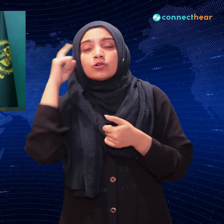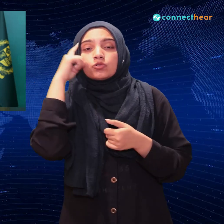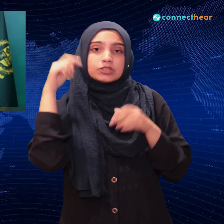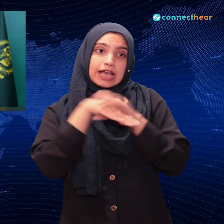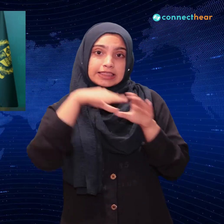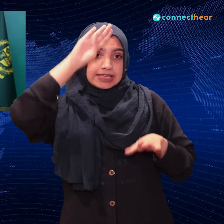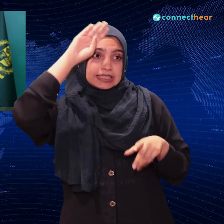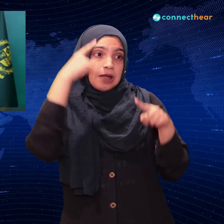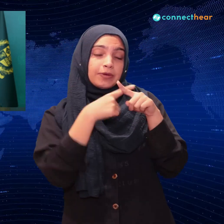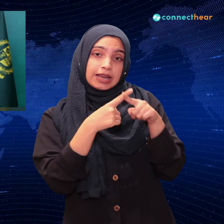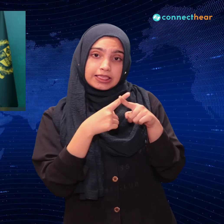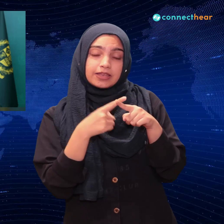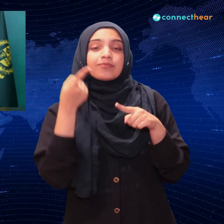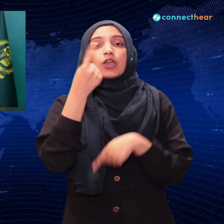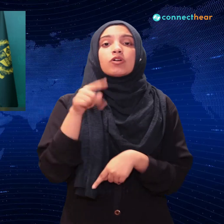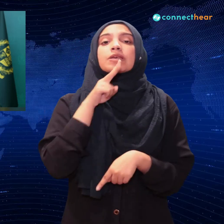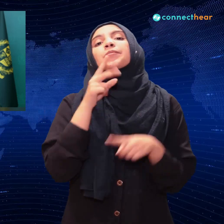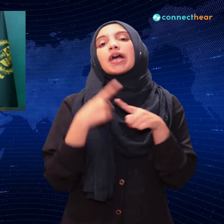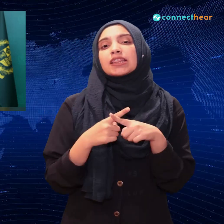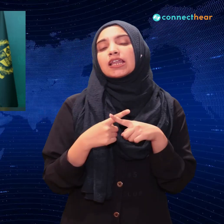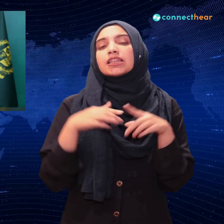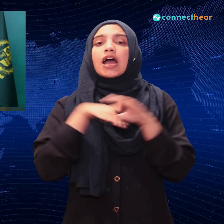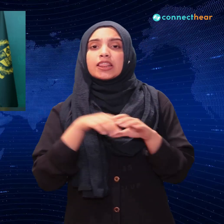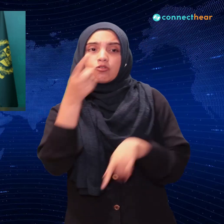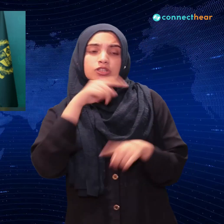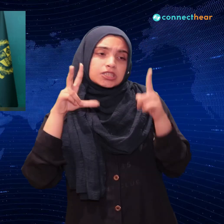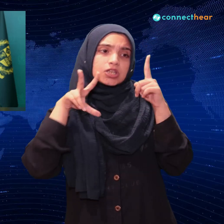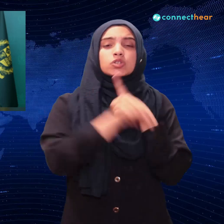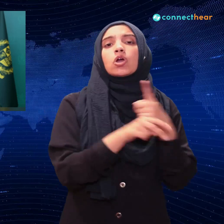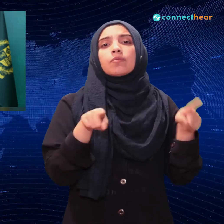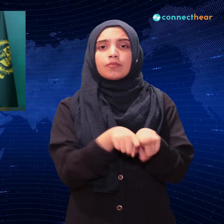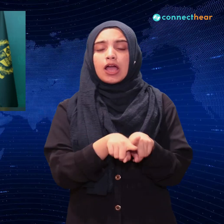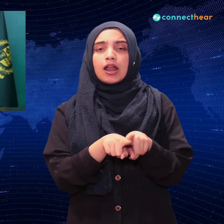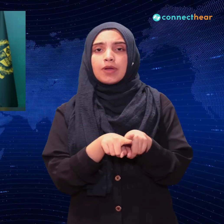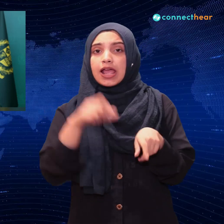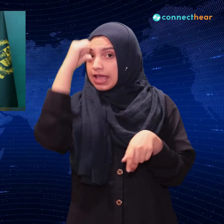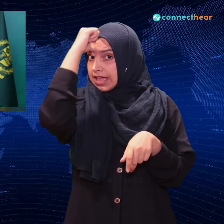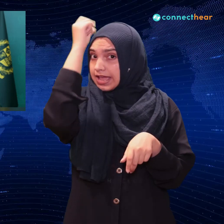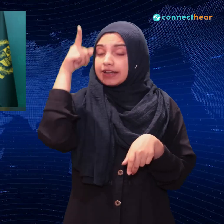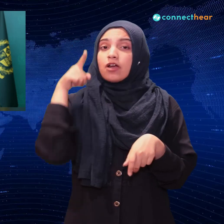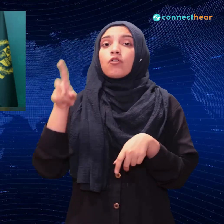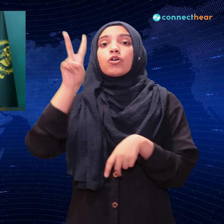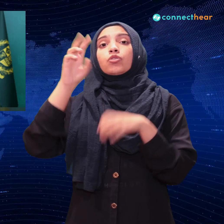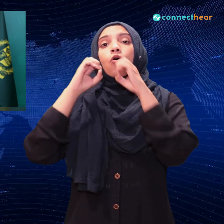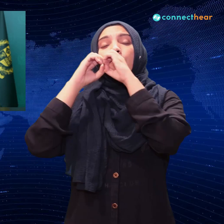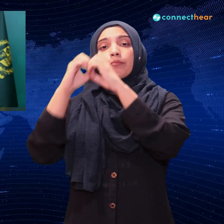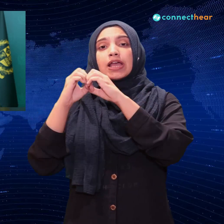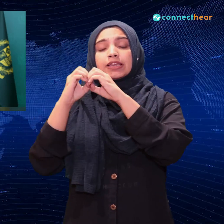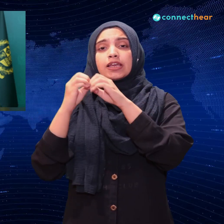has unleashed a reign of fear and violence against India's 200 million Muslim-strong